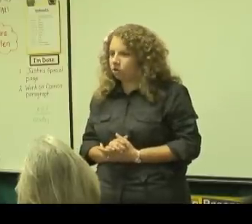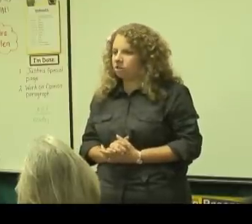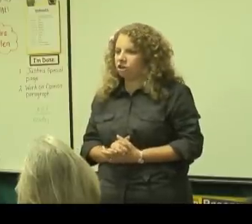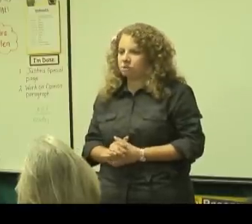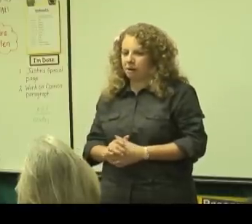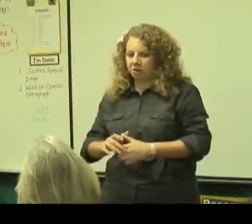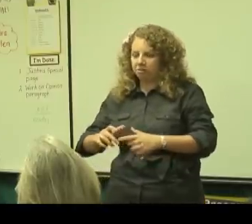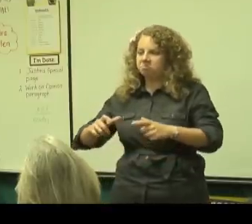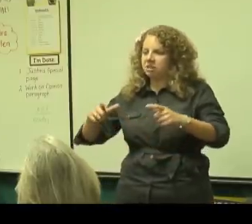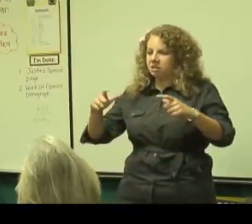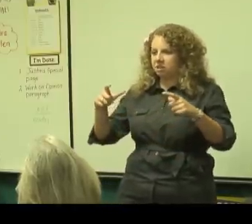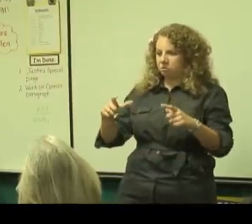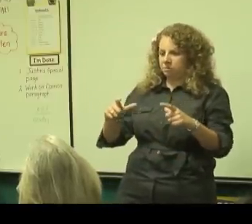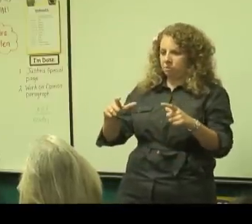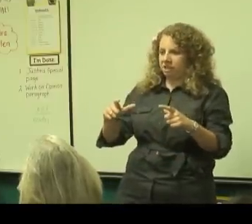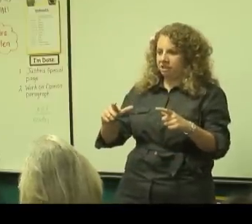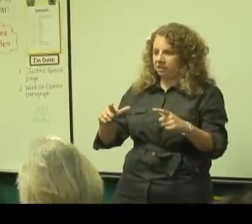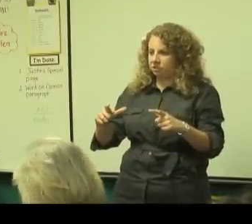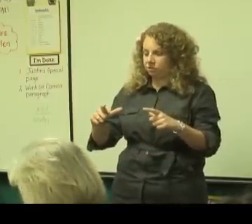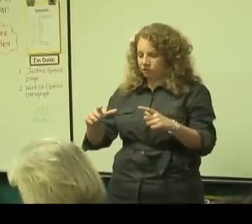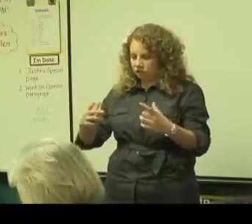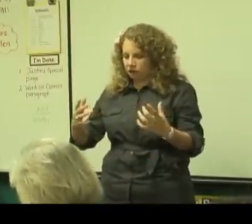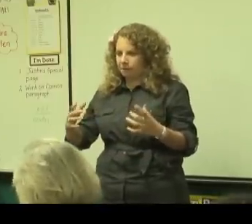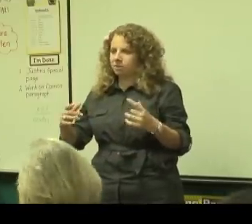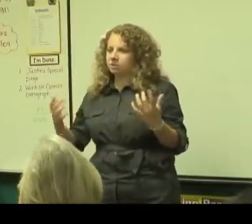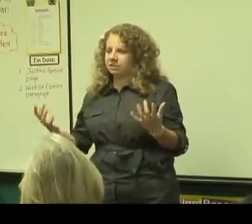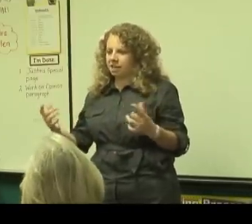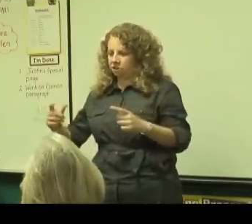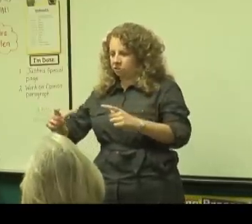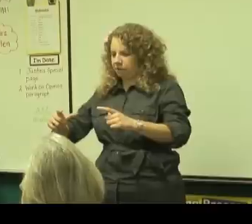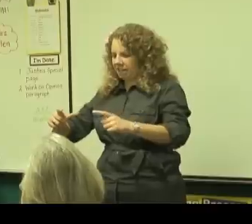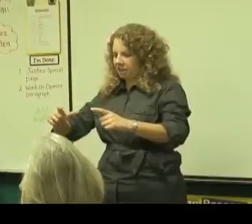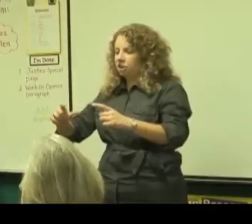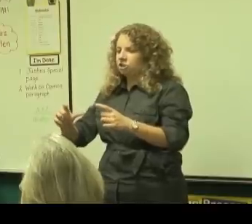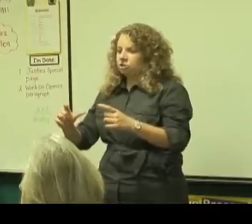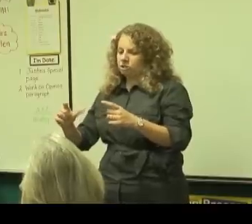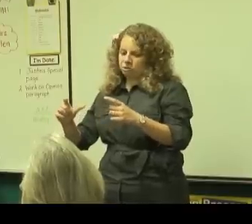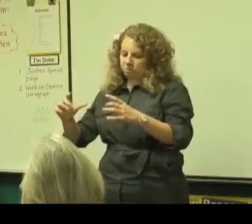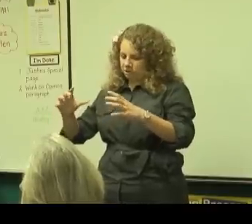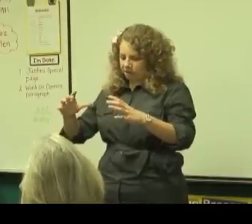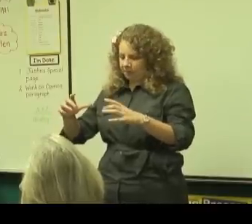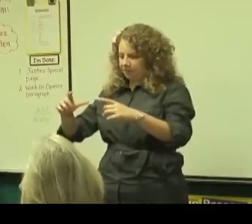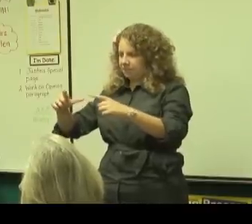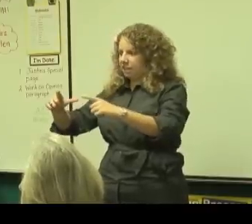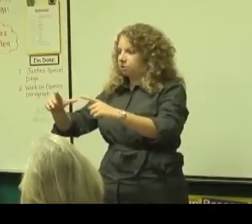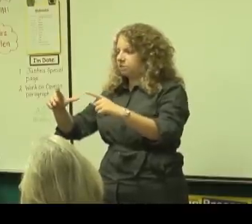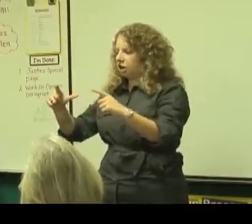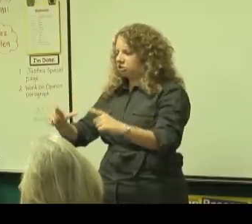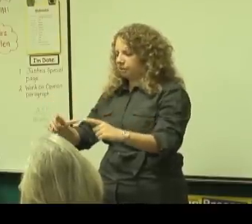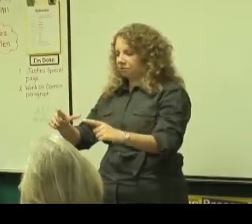a large petal, then it would be more like this. So if you're describing the steak on your plate, so you would talk about the steak and you would say, oh, it's about this